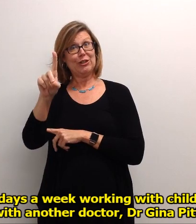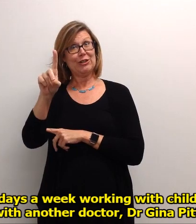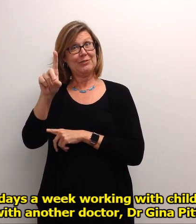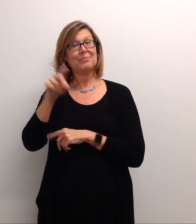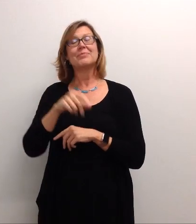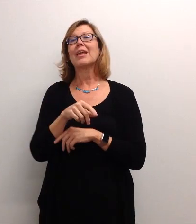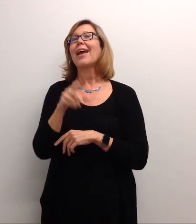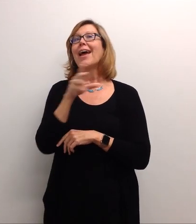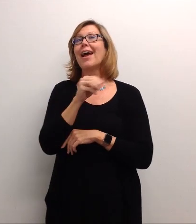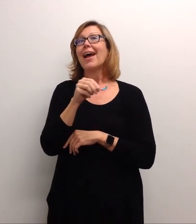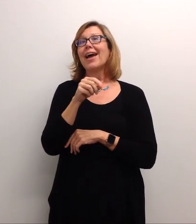Petard.